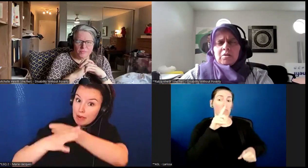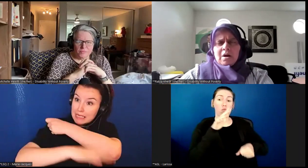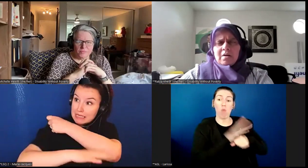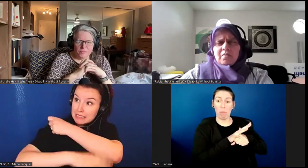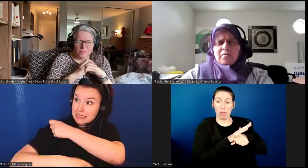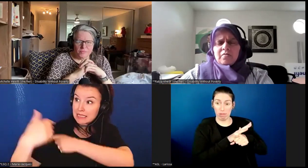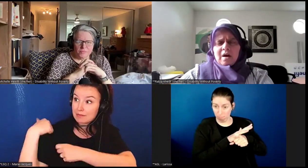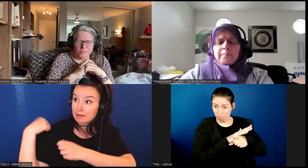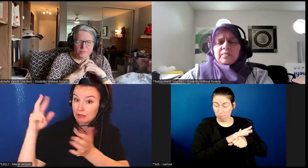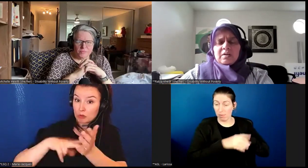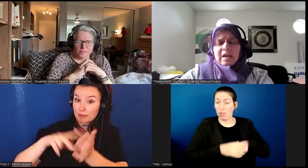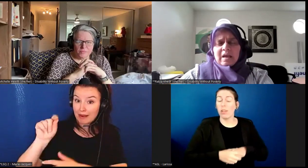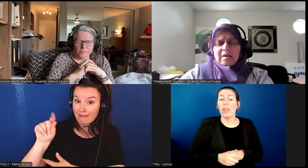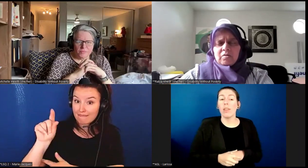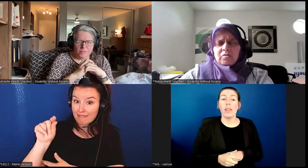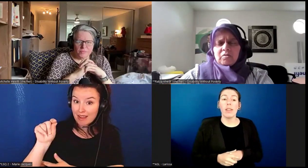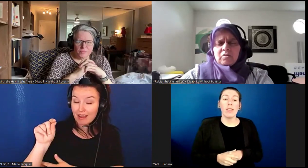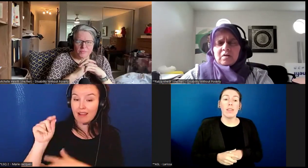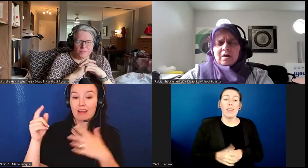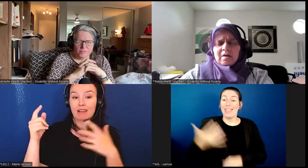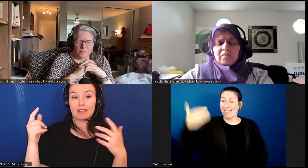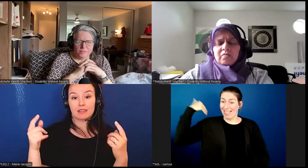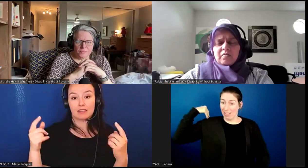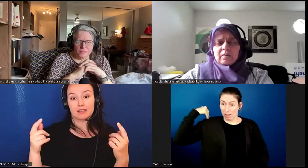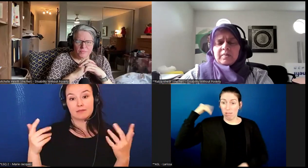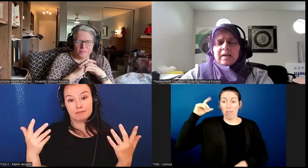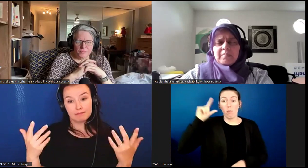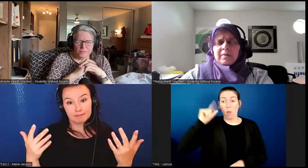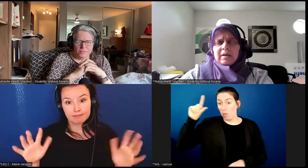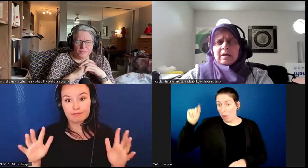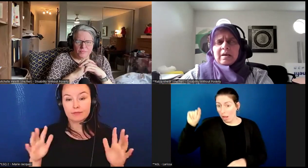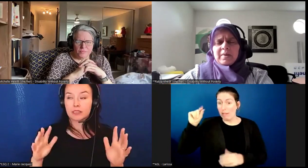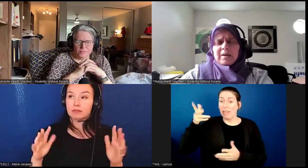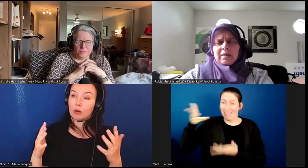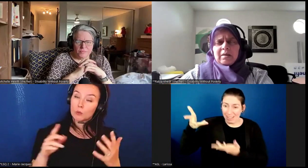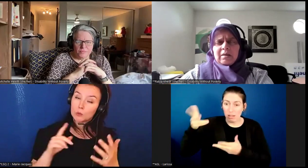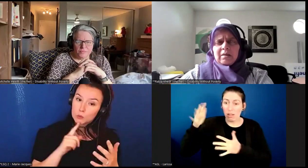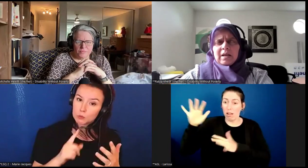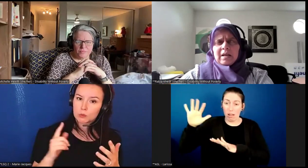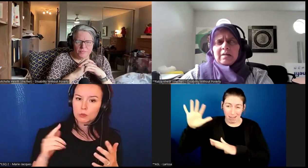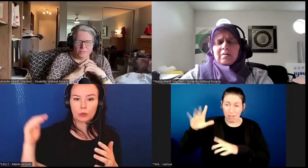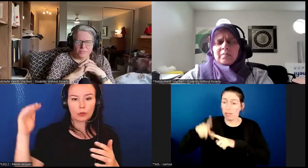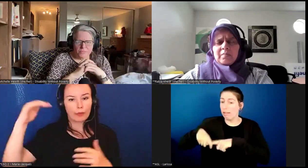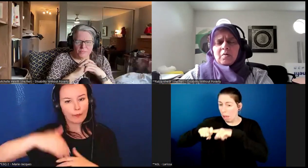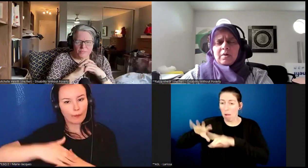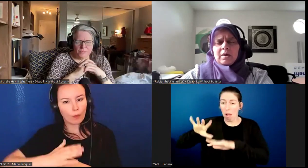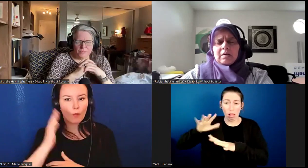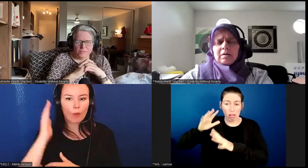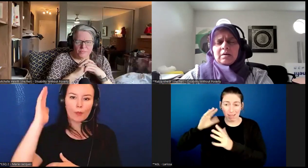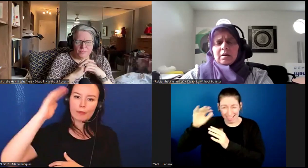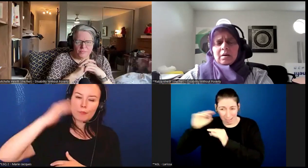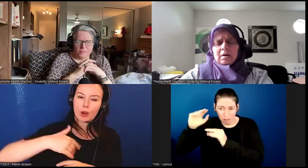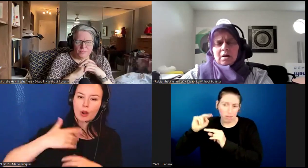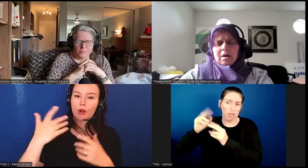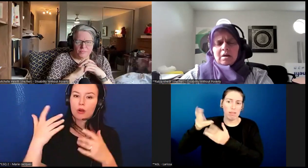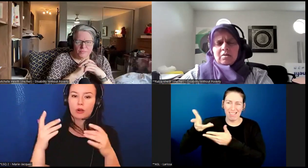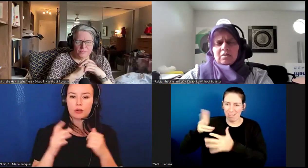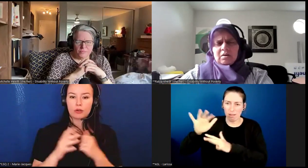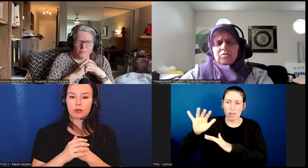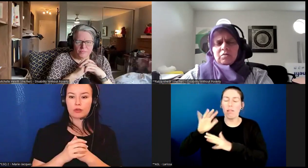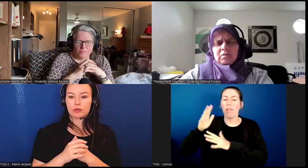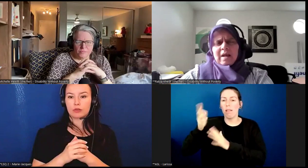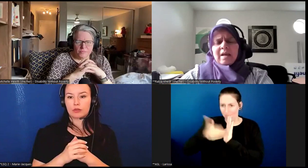Through a lot of ups and downs of tabling a bill and going,